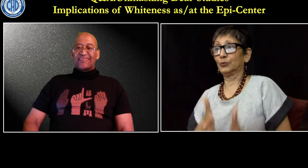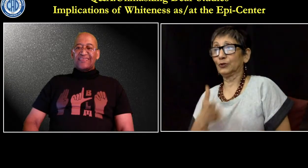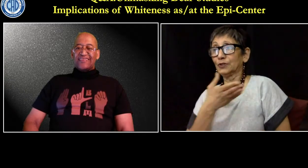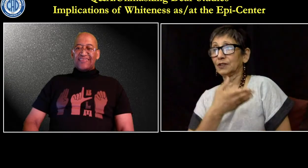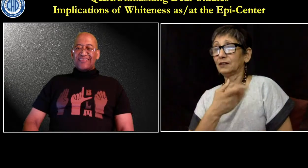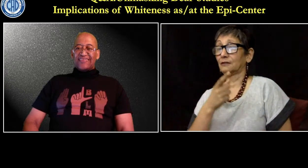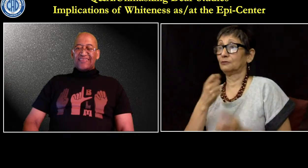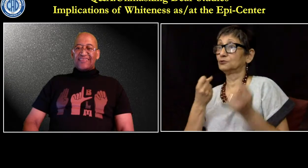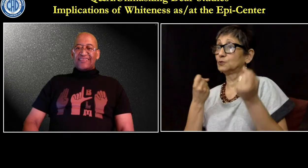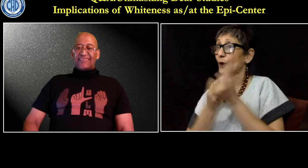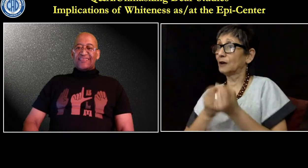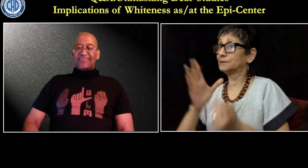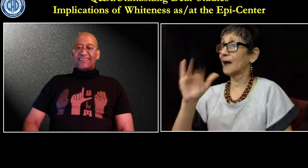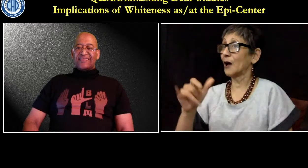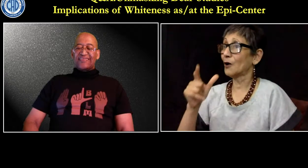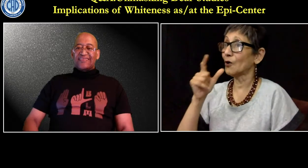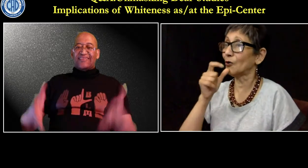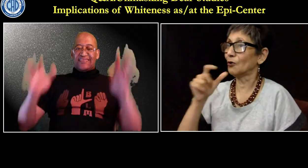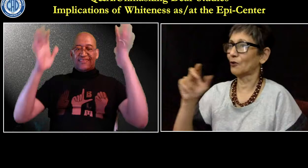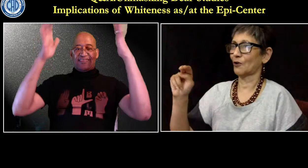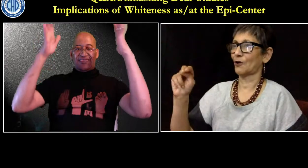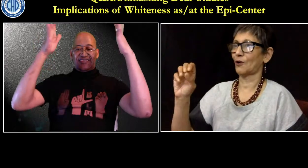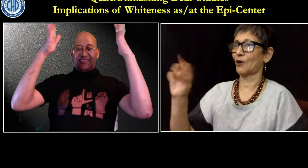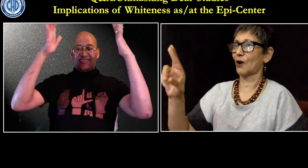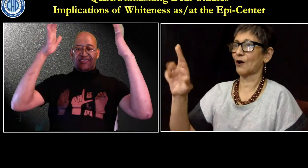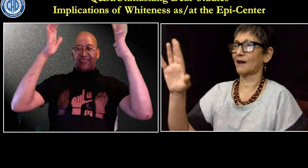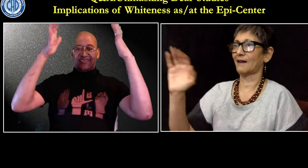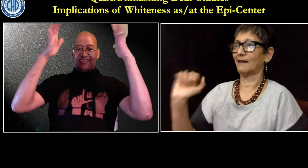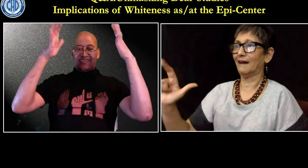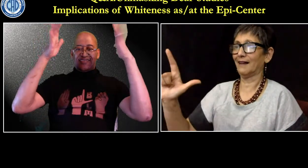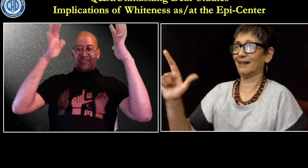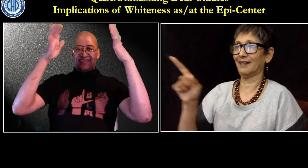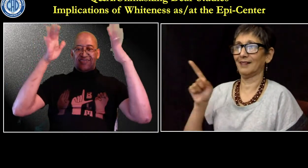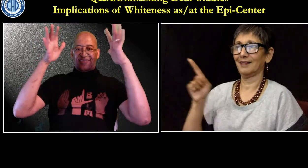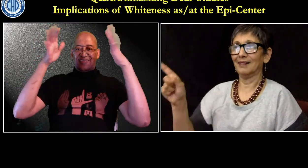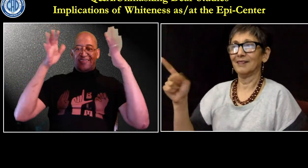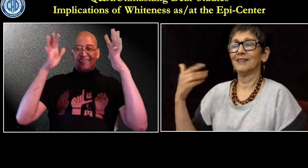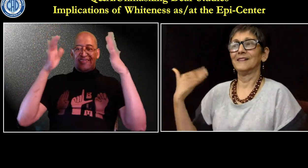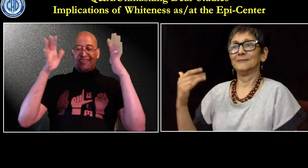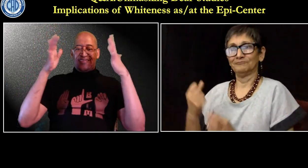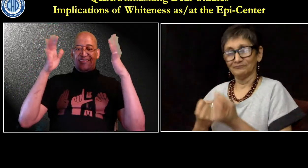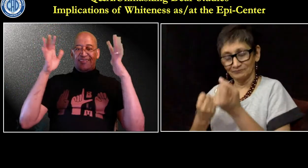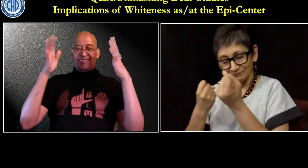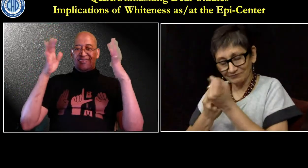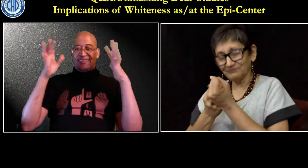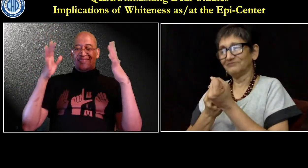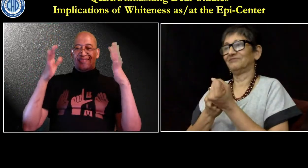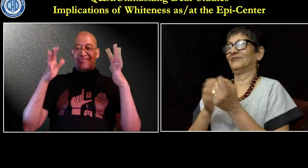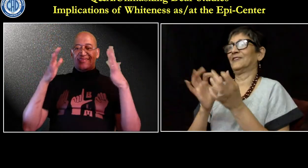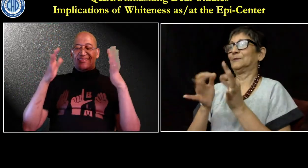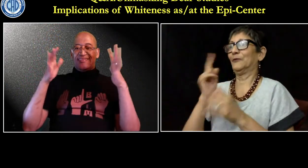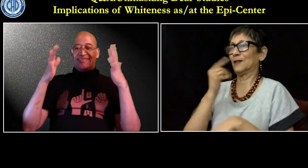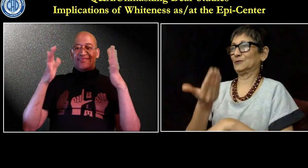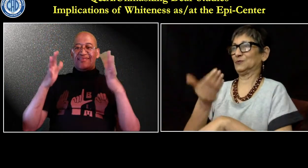platform. I want to thank the interpreters who have been supported by